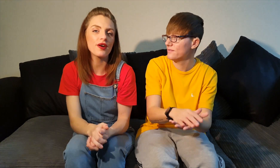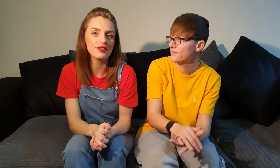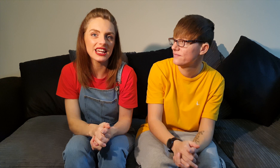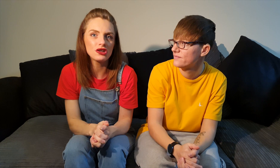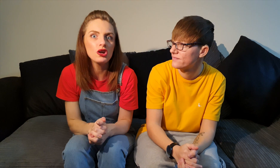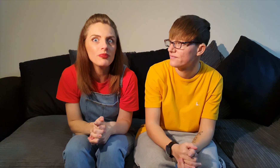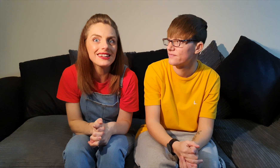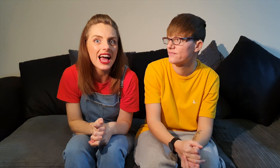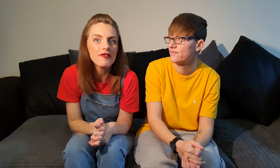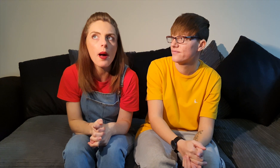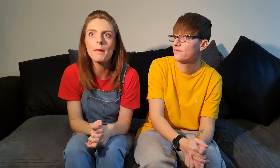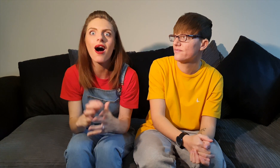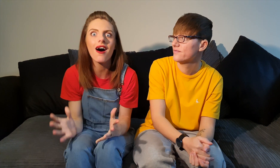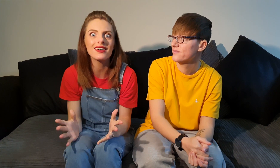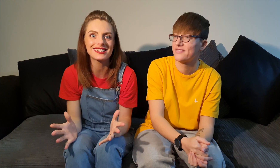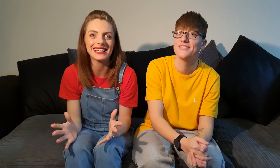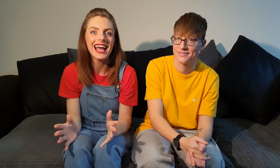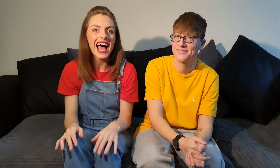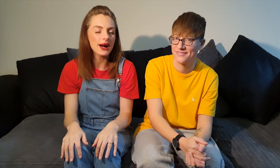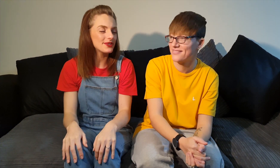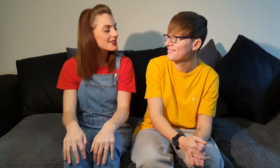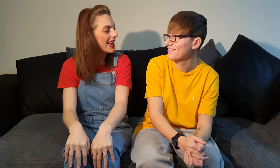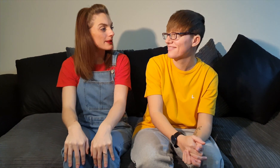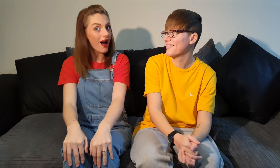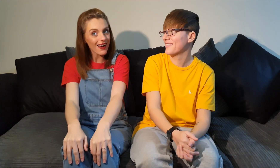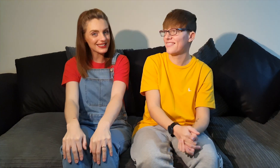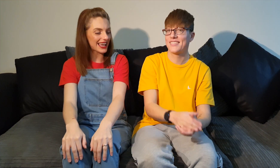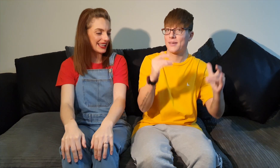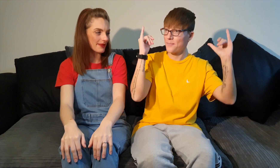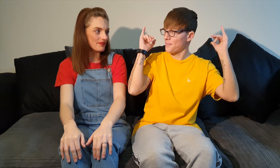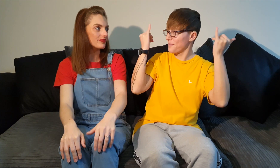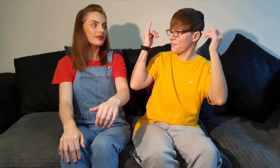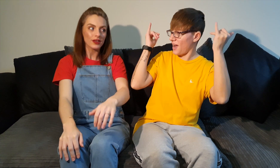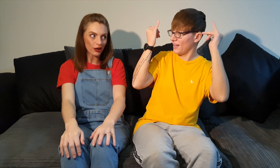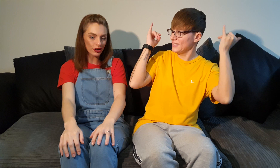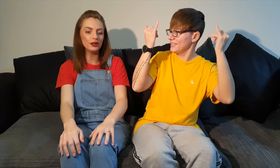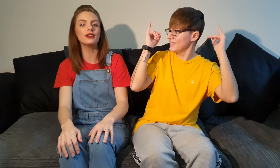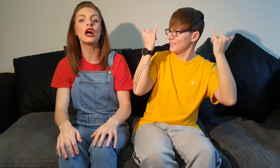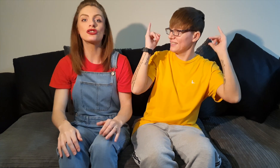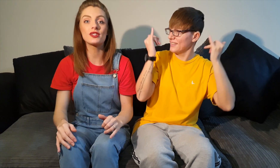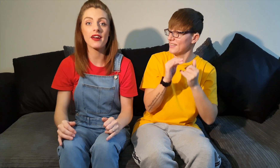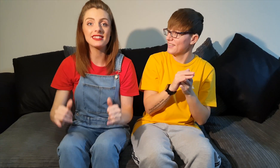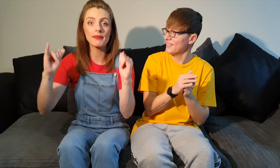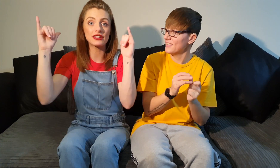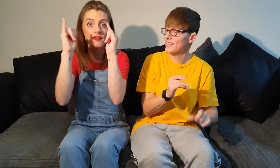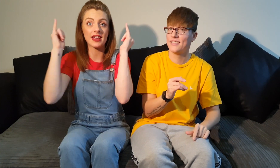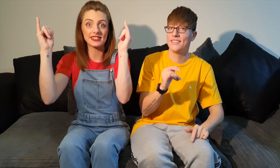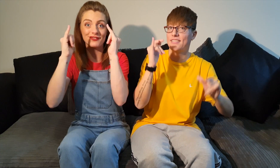birthday, you might have a party. How would you sign party, Kelly-Ann? Cool. So it's very similar to